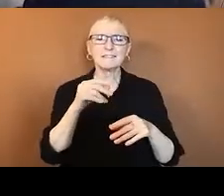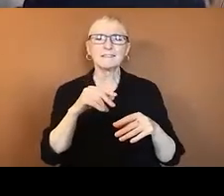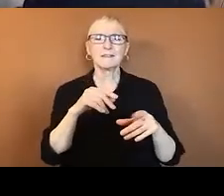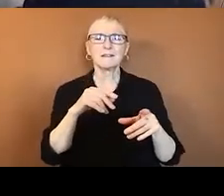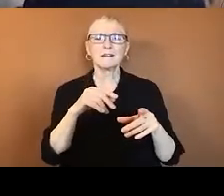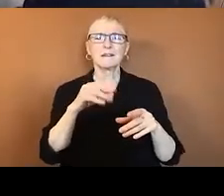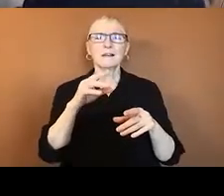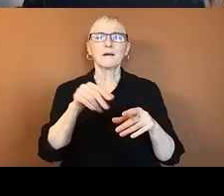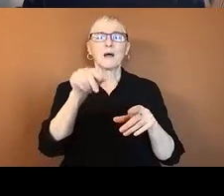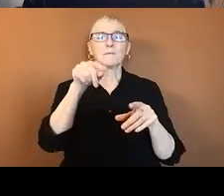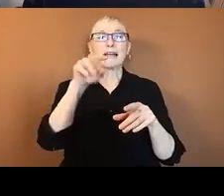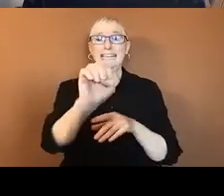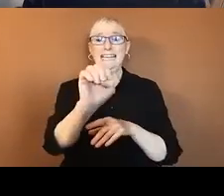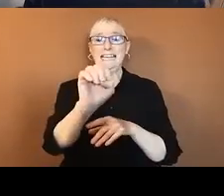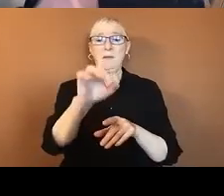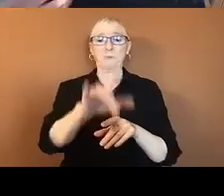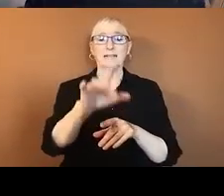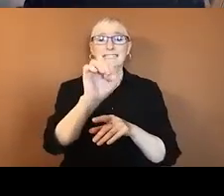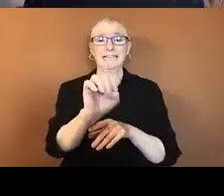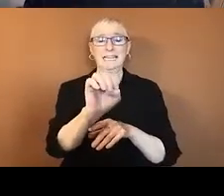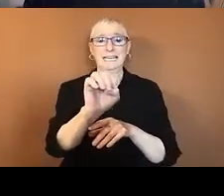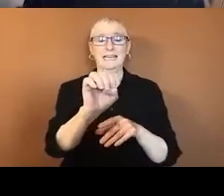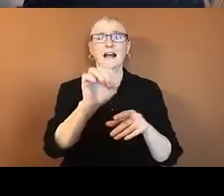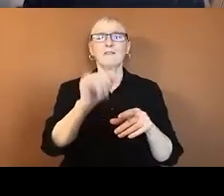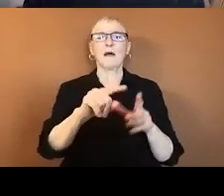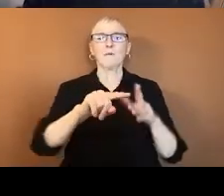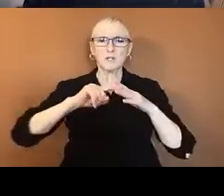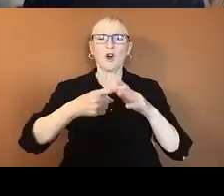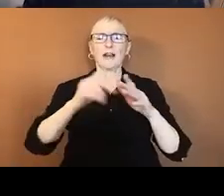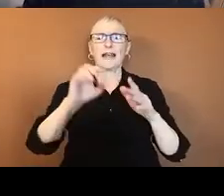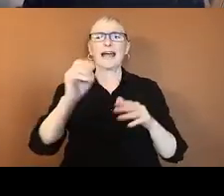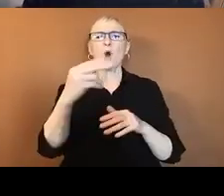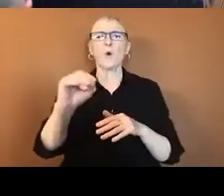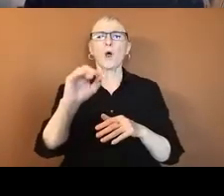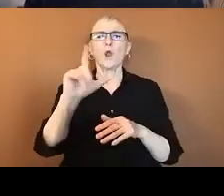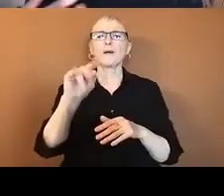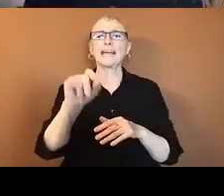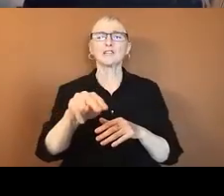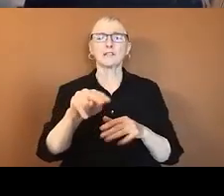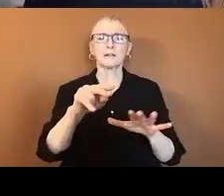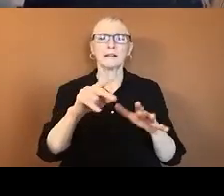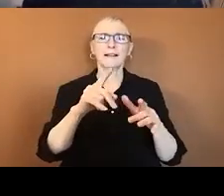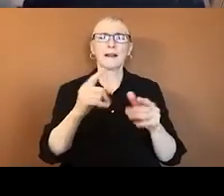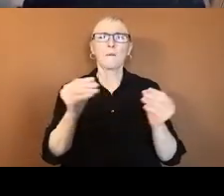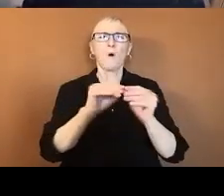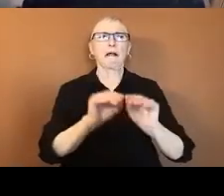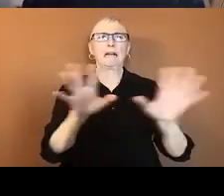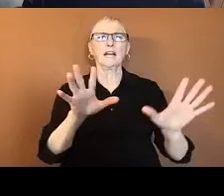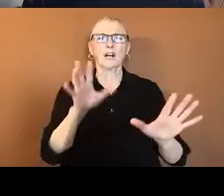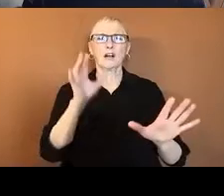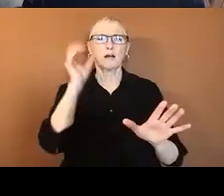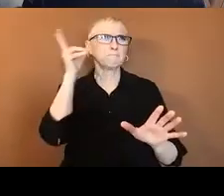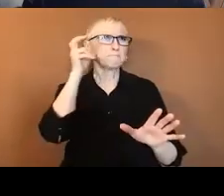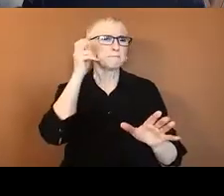By pressing the E key, it then kind of activates this echolocation, and then it can have a more clear sense of what those